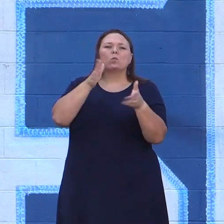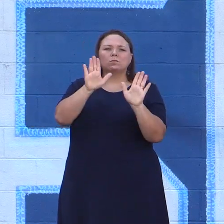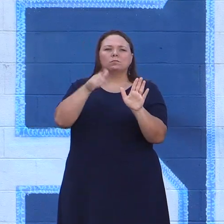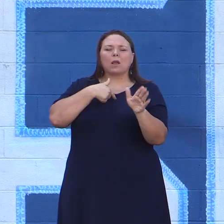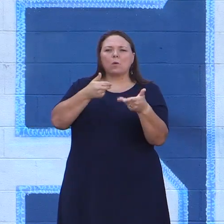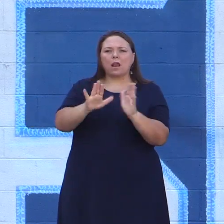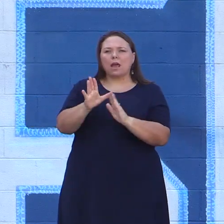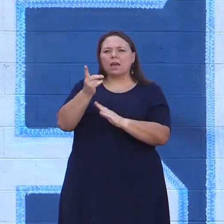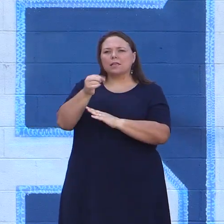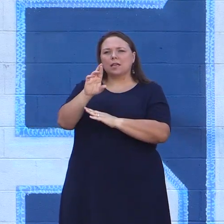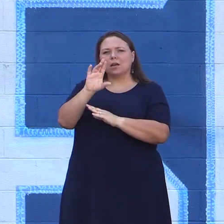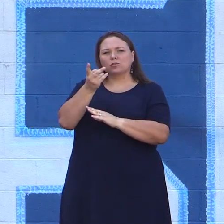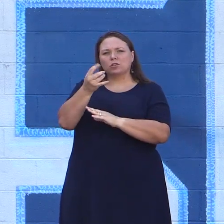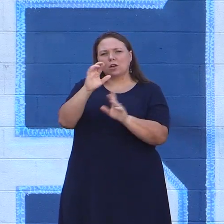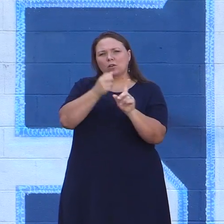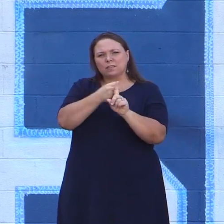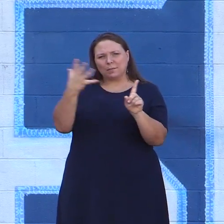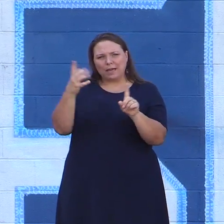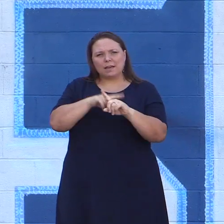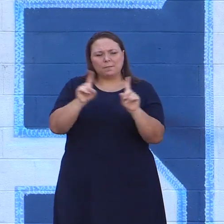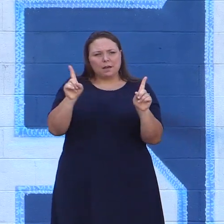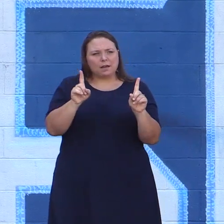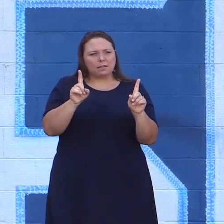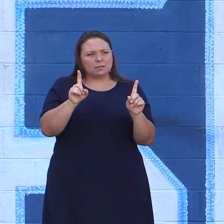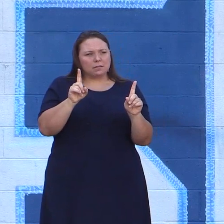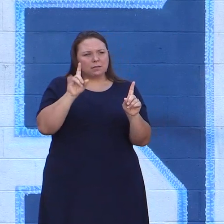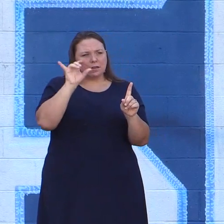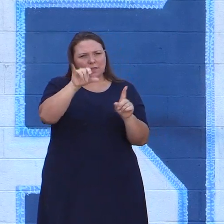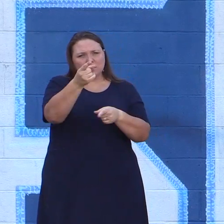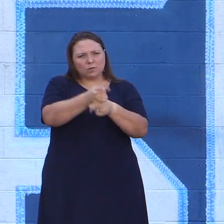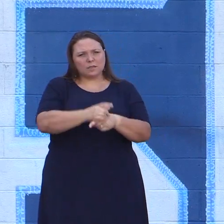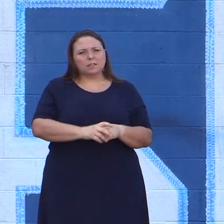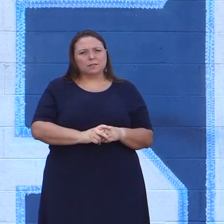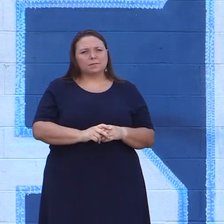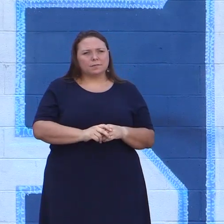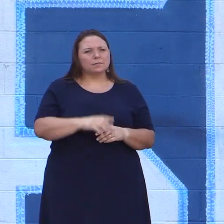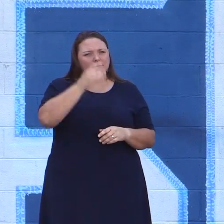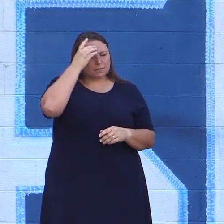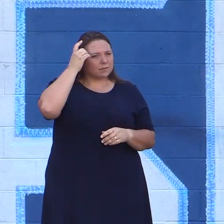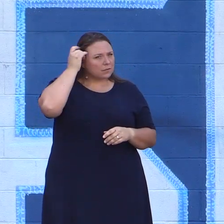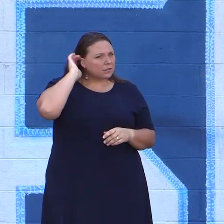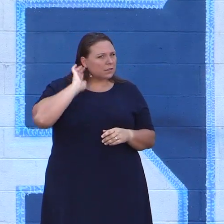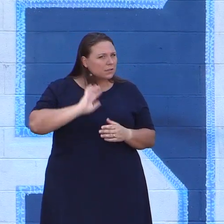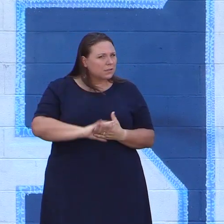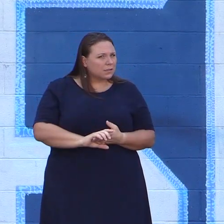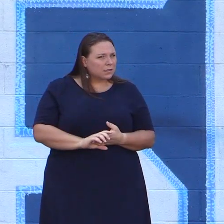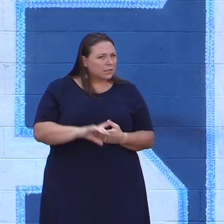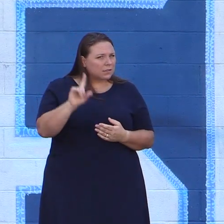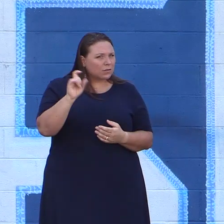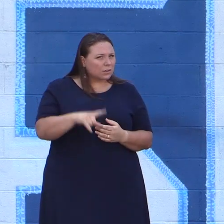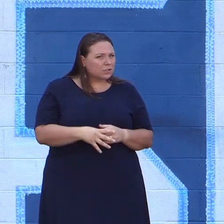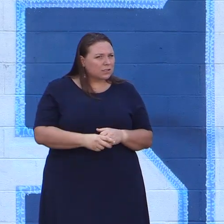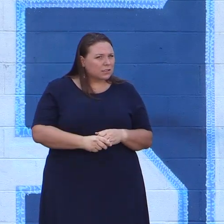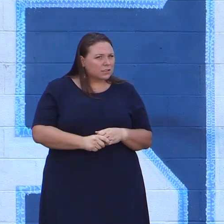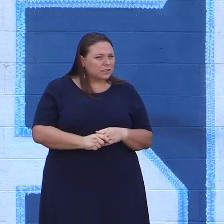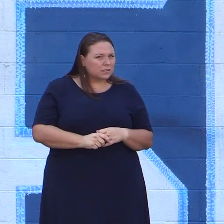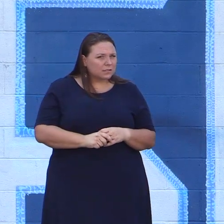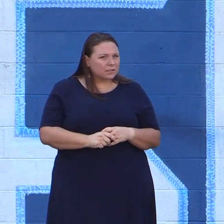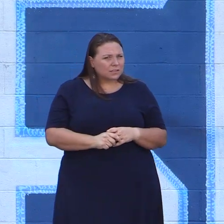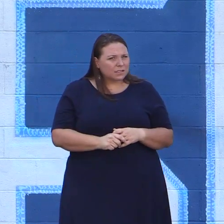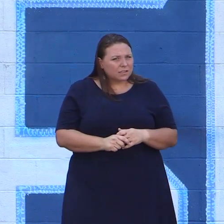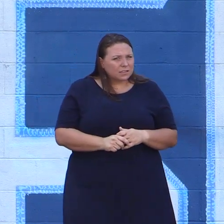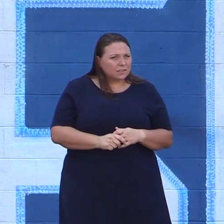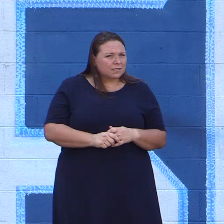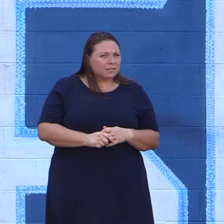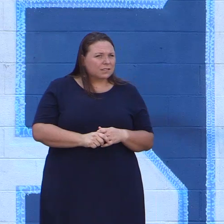Jahangir expound on that, but that is correct, what you said. And your next question? Secondly,